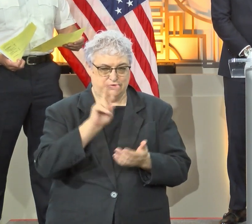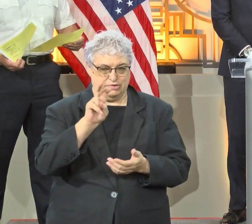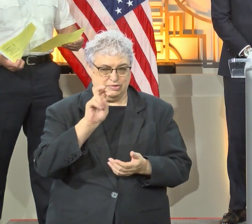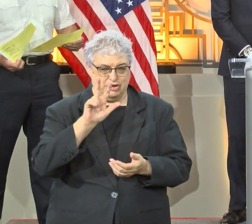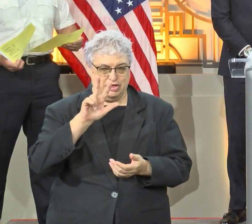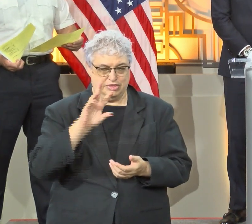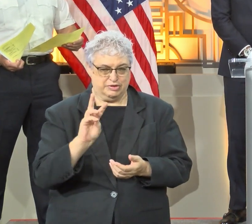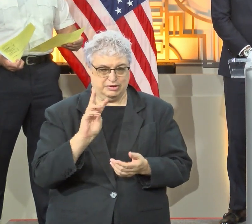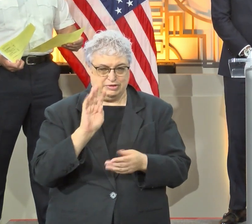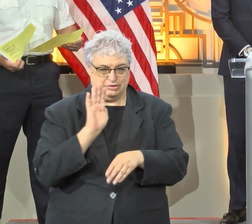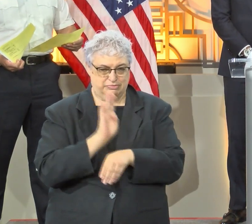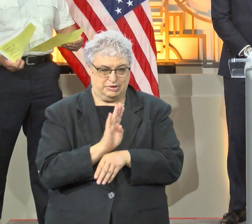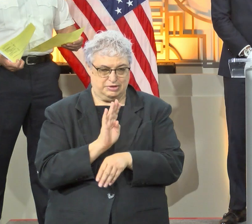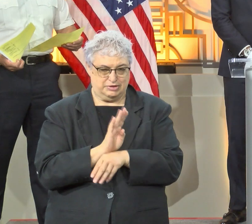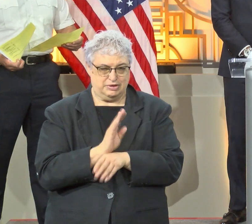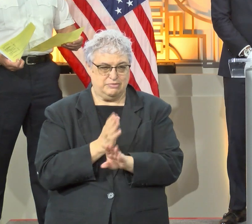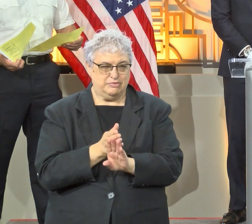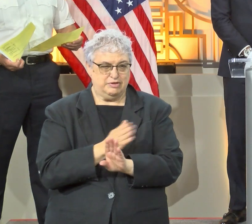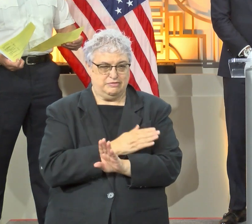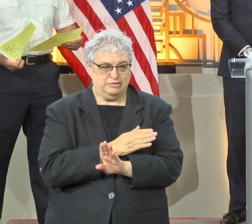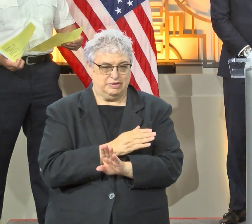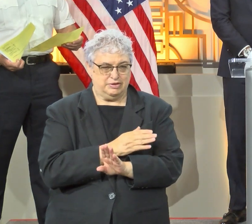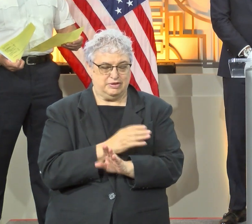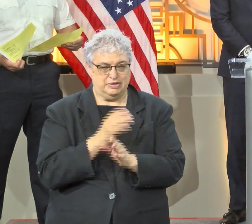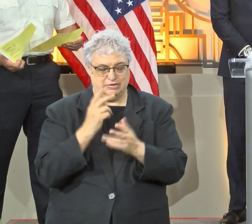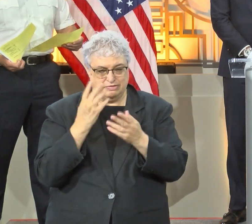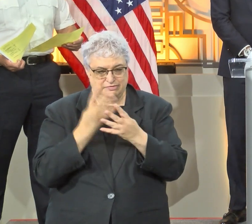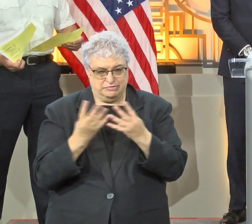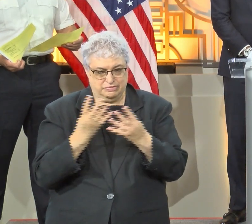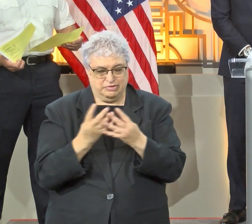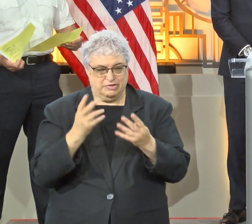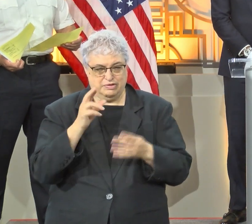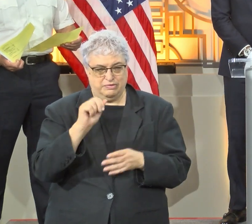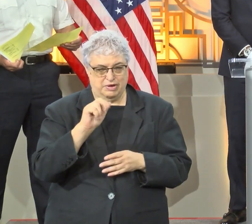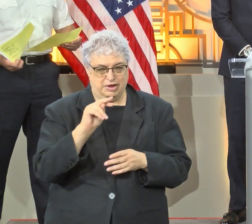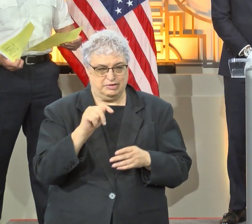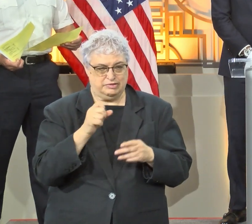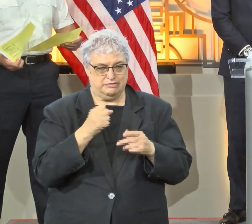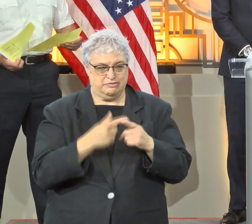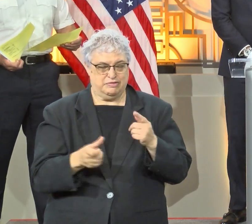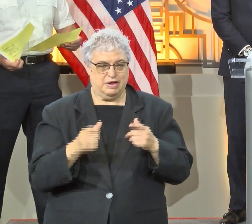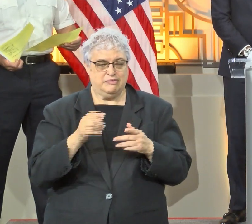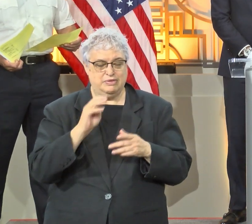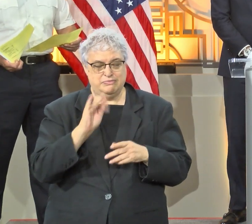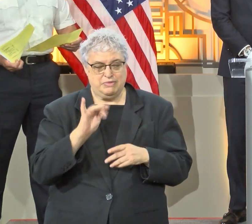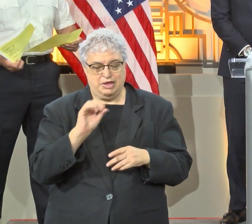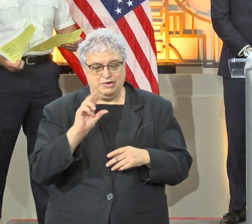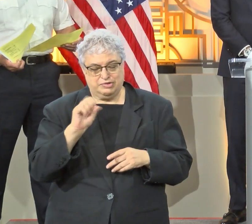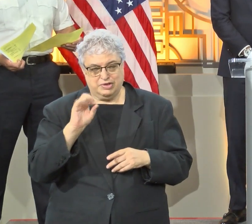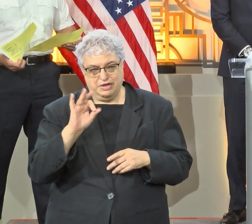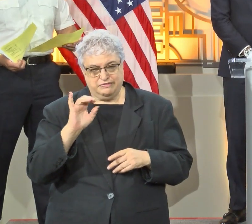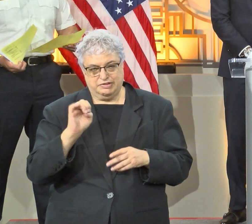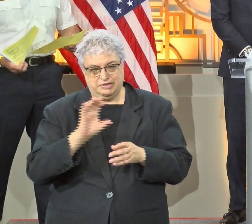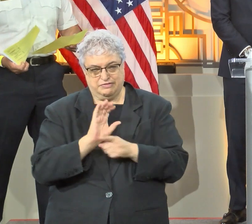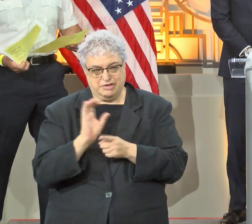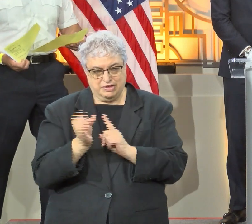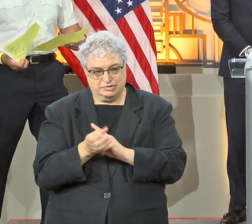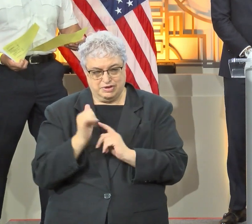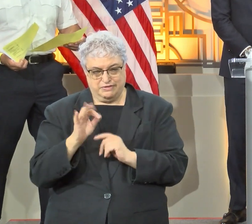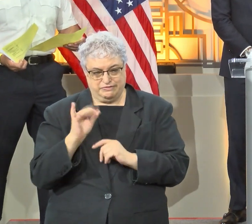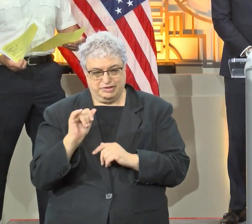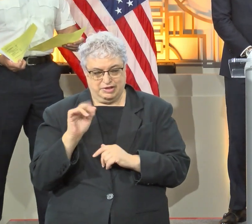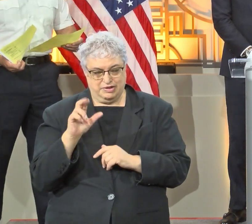1,236 creative businesses previously vetted for grants from the Mayor's Office of Cultural Affairs and have suffered